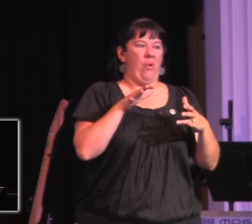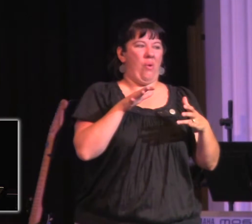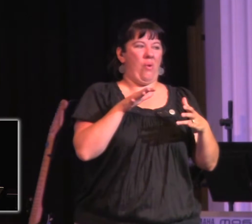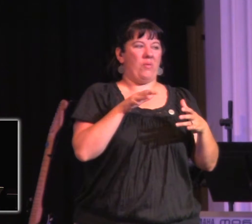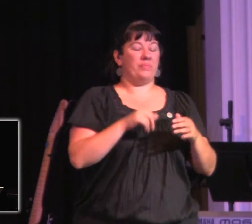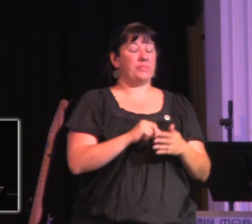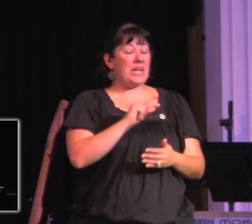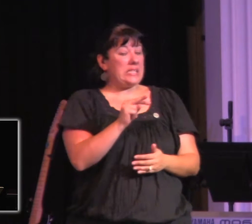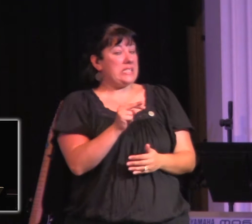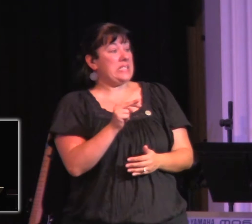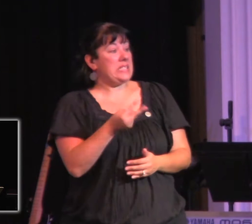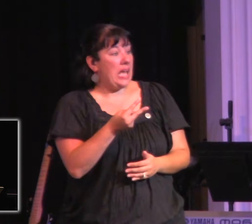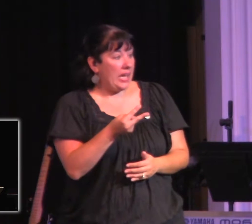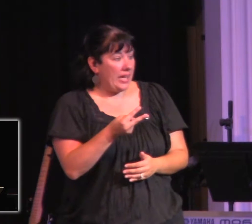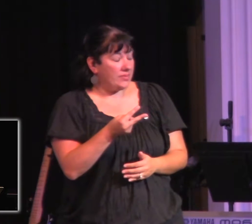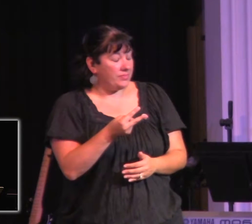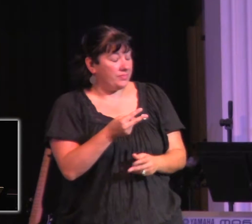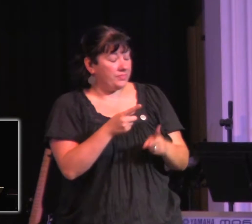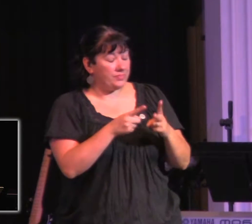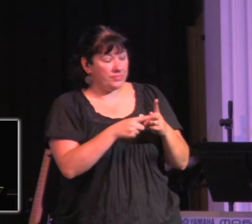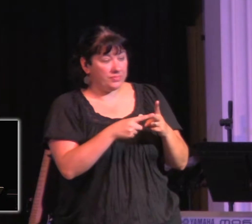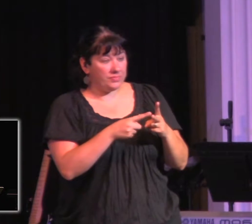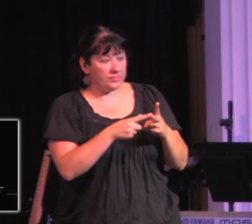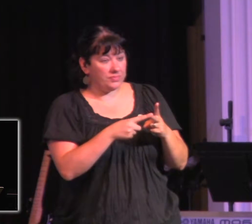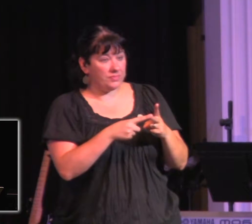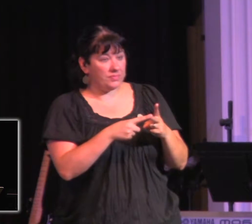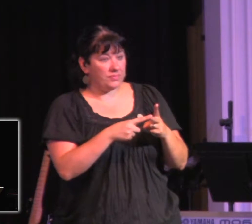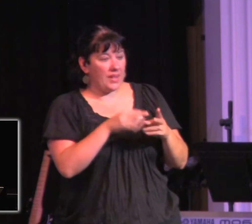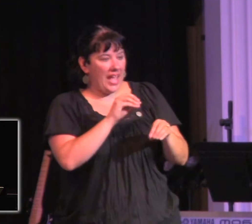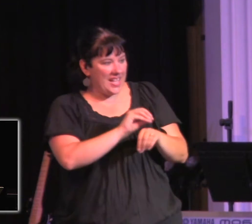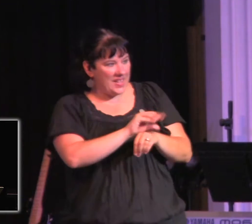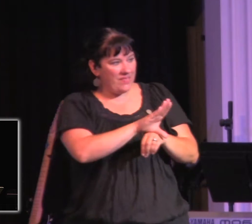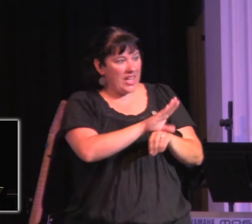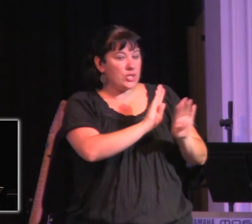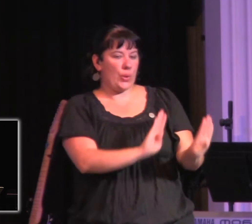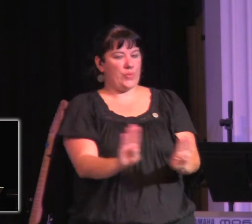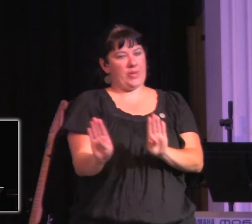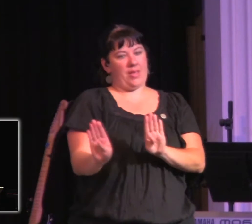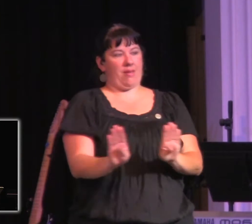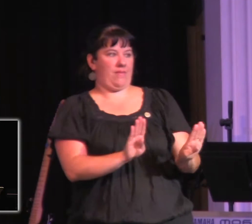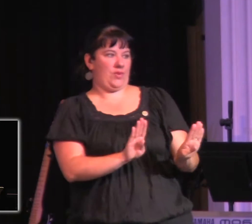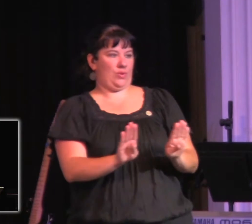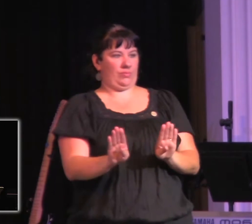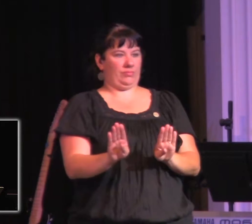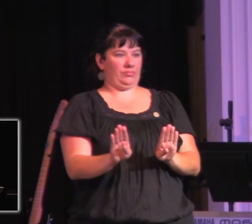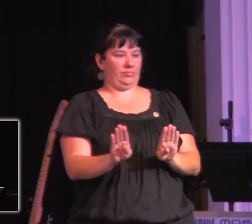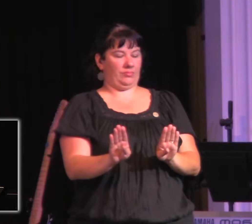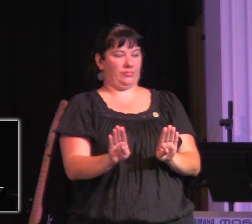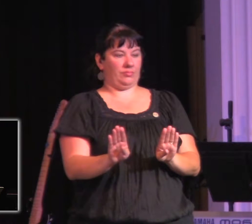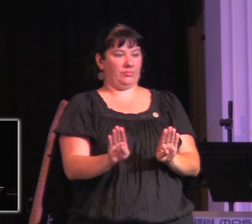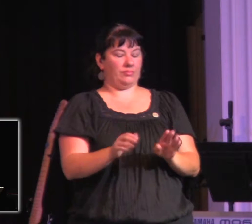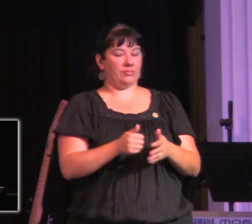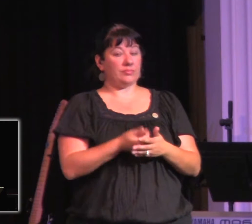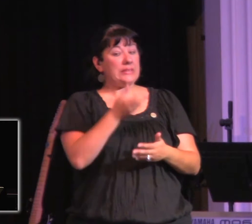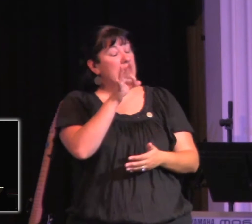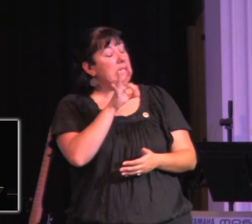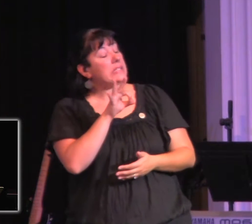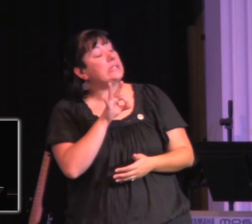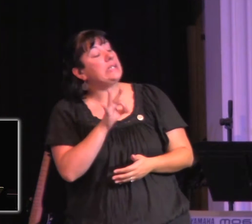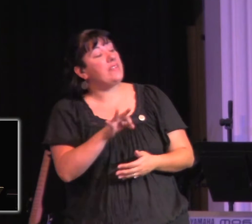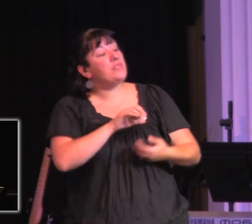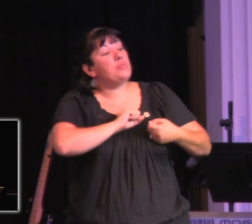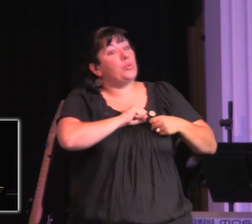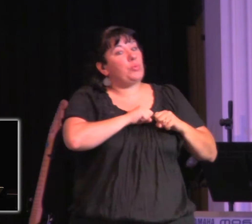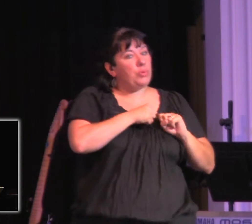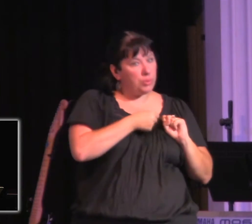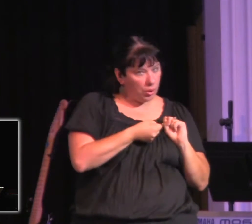our behavior. You know, it's very common for people that have been broken in life to turn to dysfunctional ways of trying to